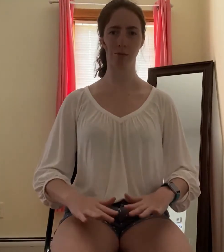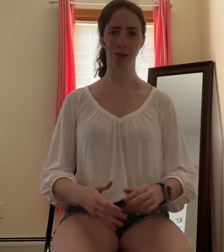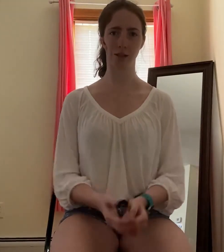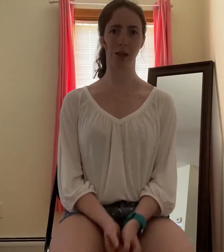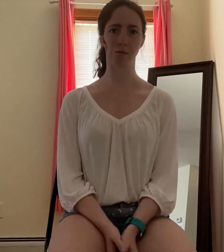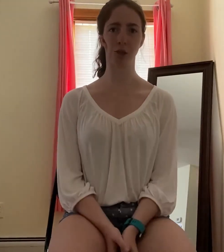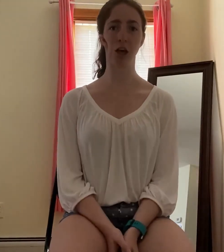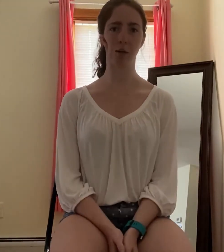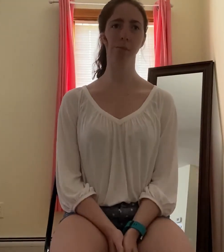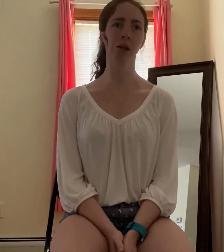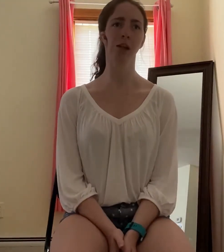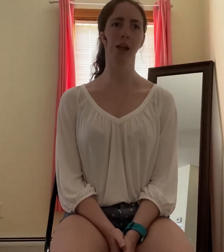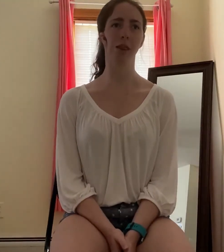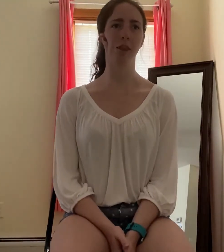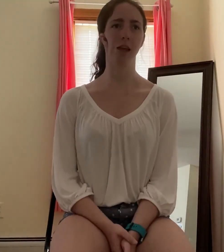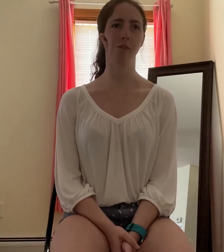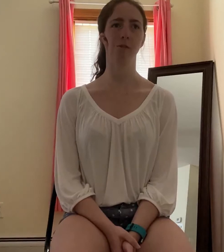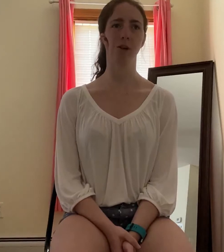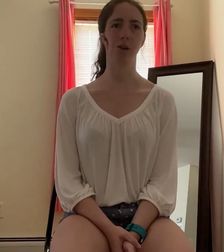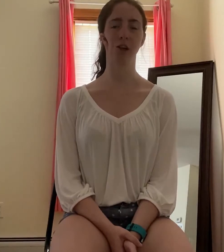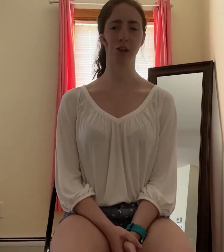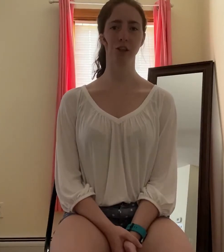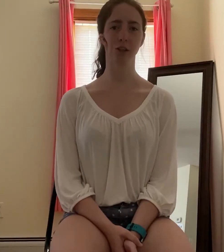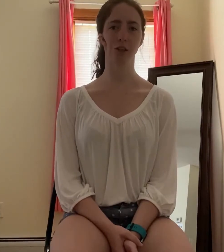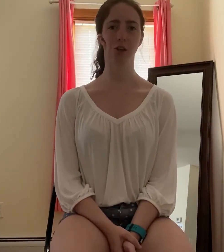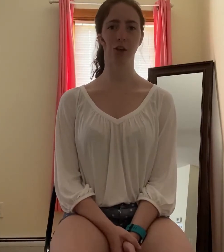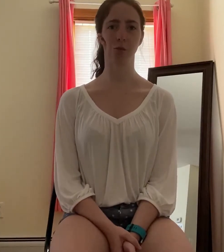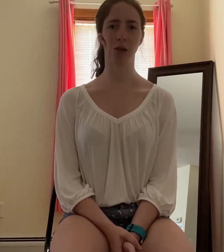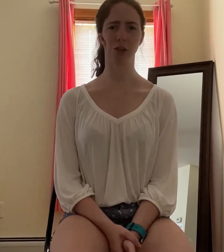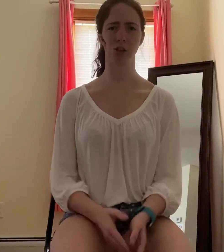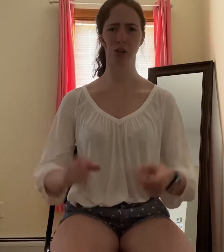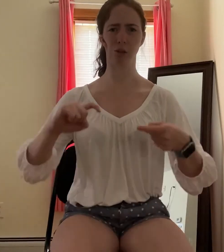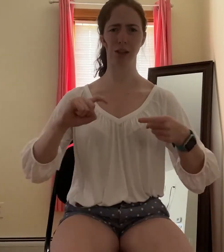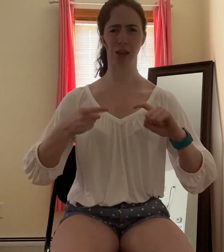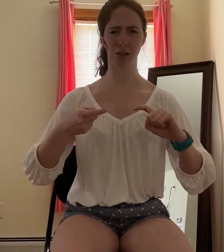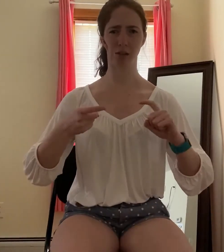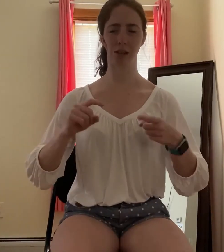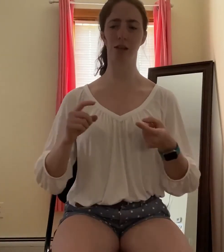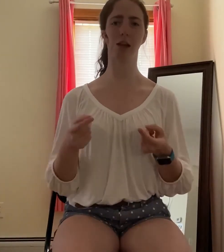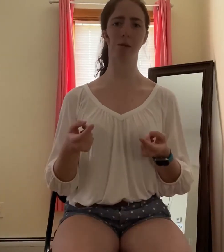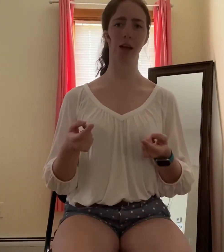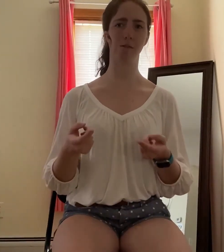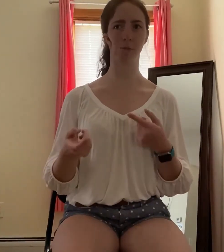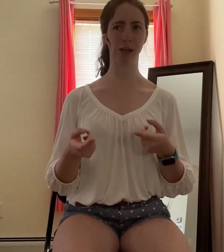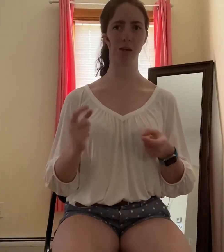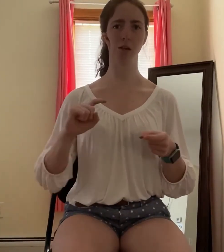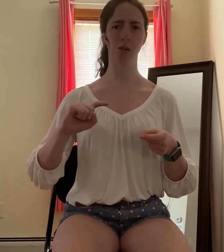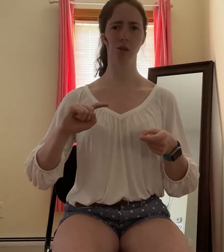It's a sign for calm. And then for hurt, you're gonna wanna just go like this. It's the same sign for pain.